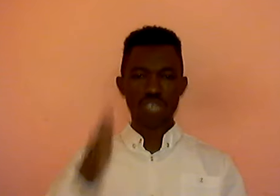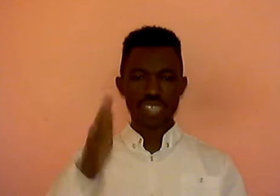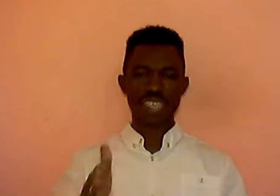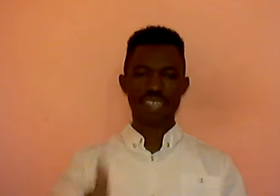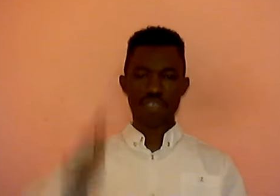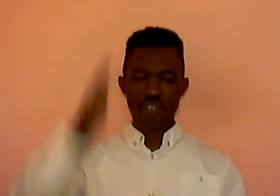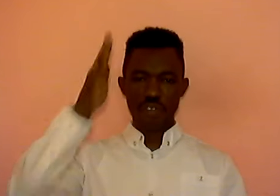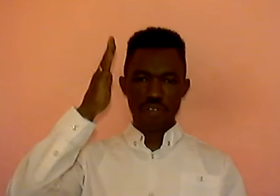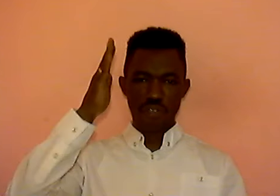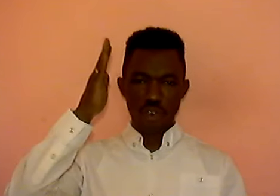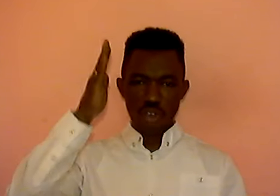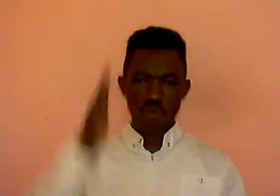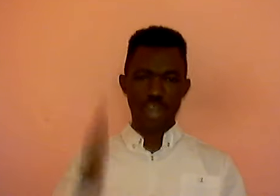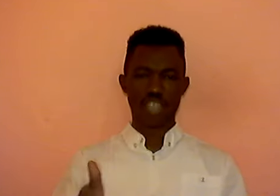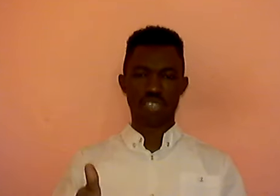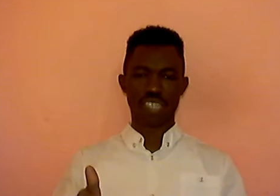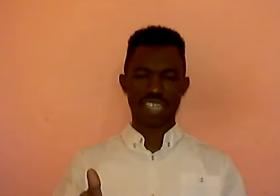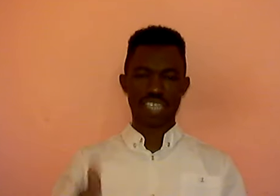seek for righteousness,